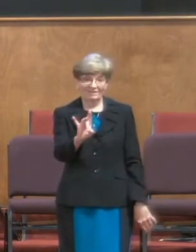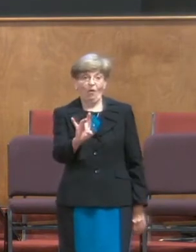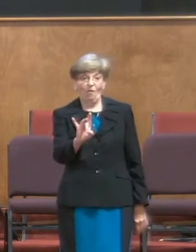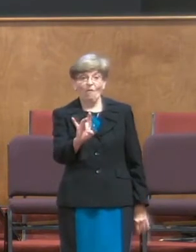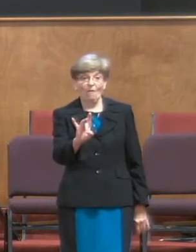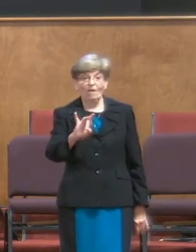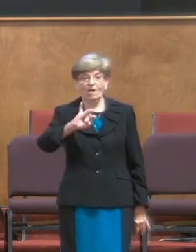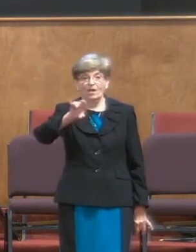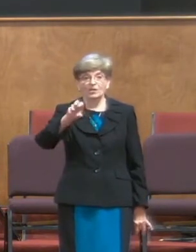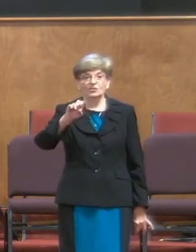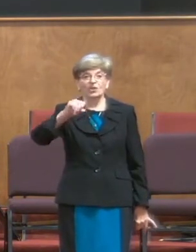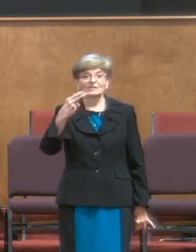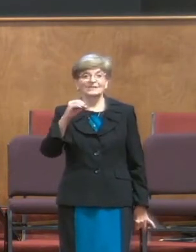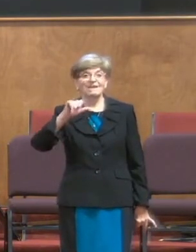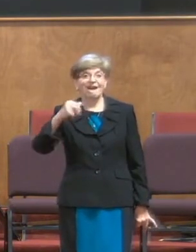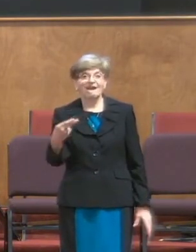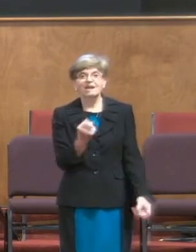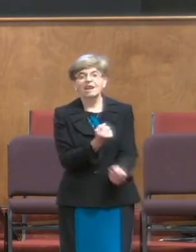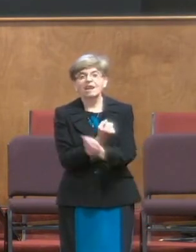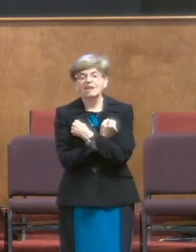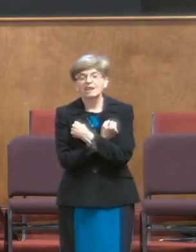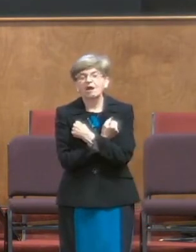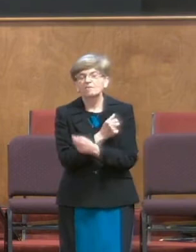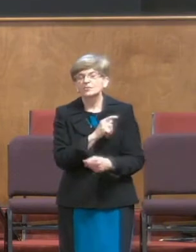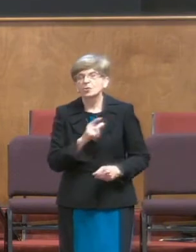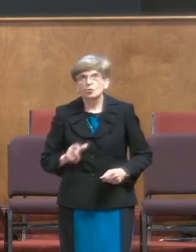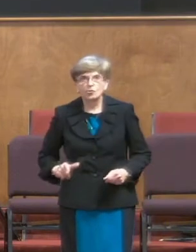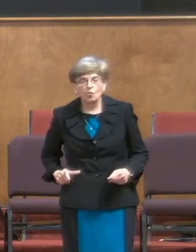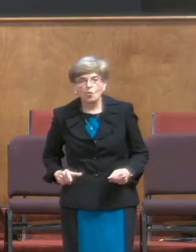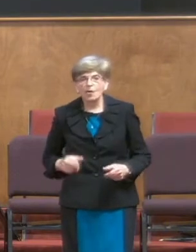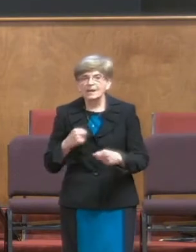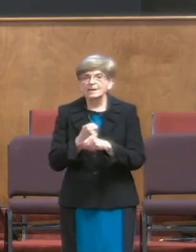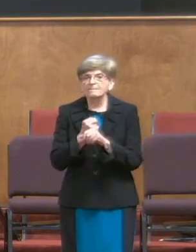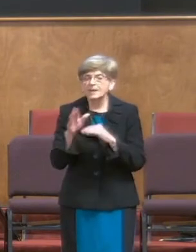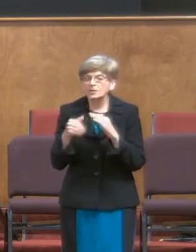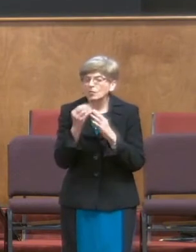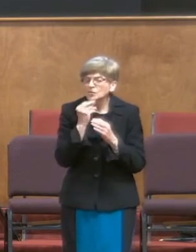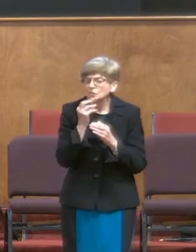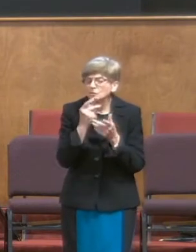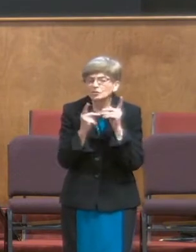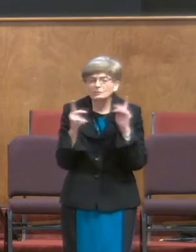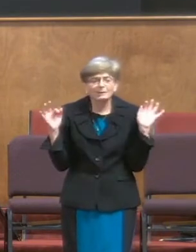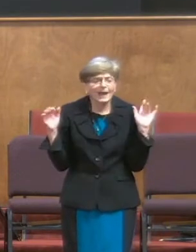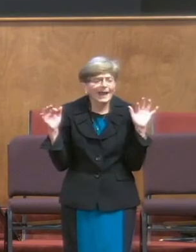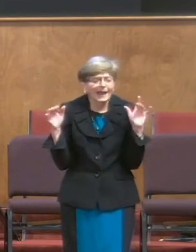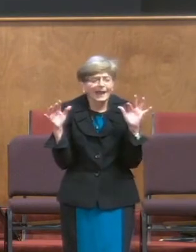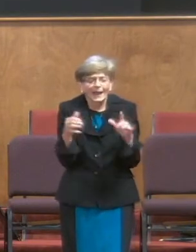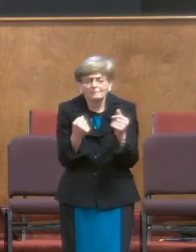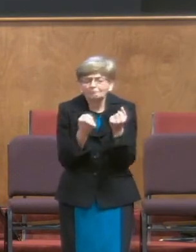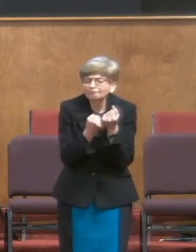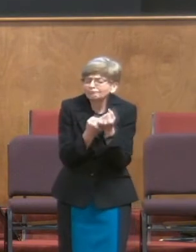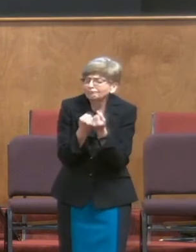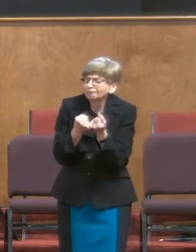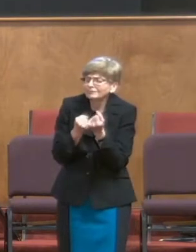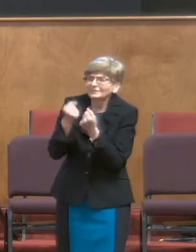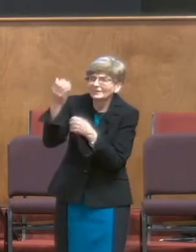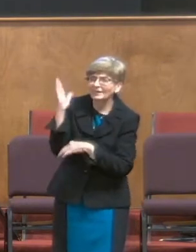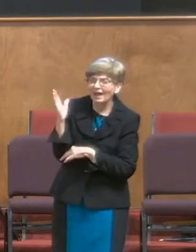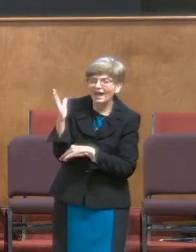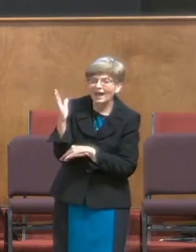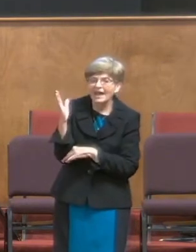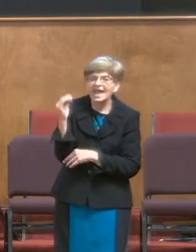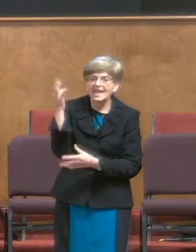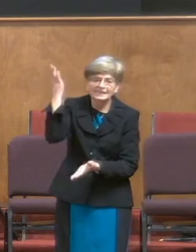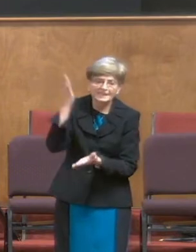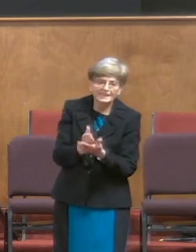he brought national revival to the nation. He brought the people together and he tore down all of the idolatry. And he said, we are